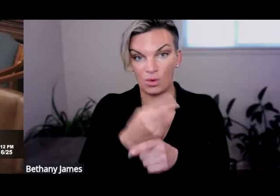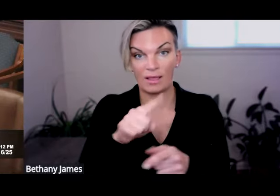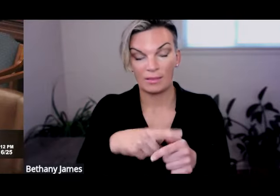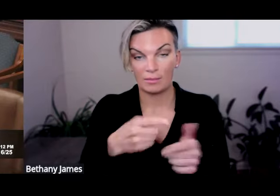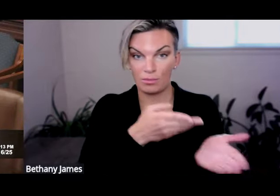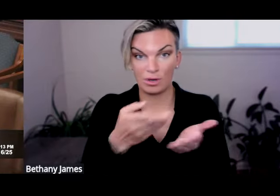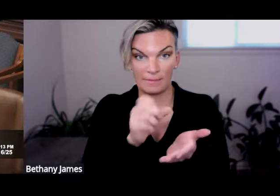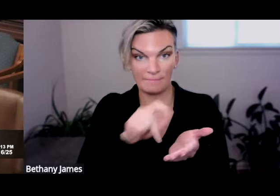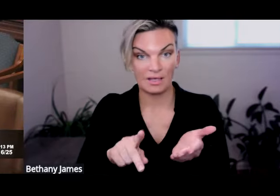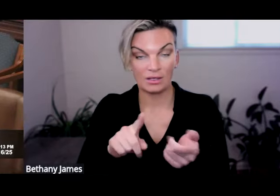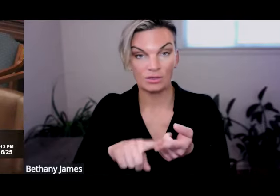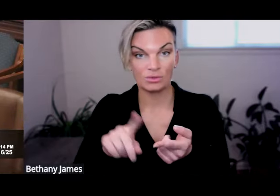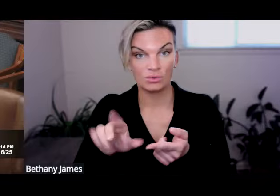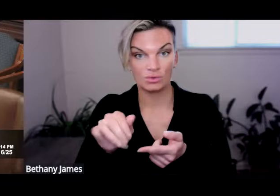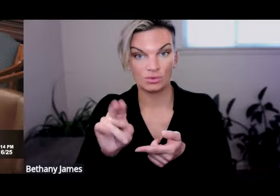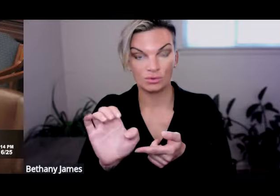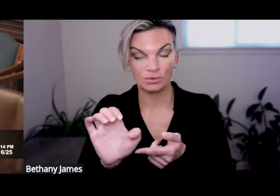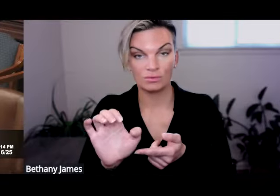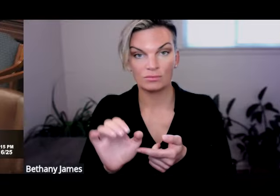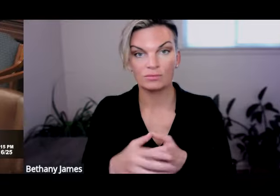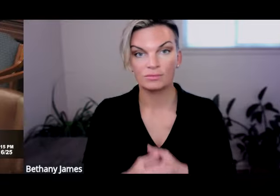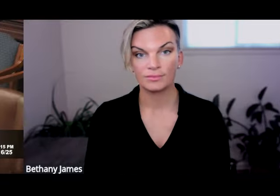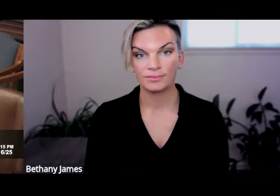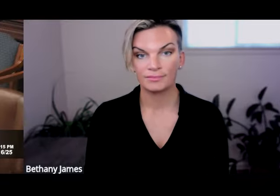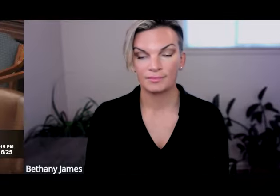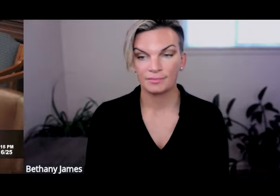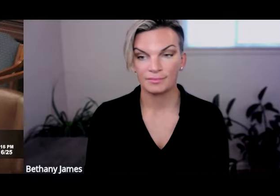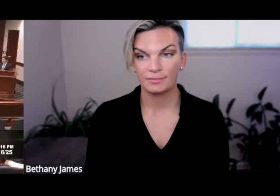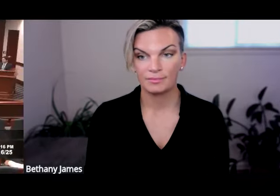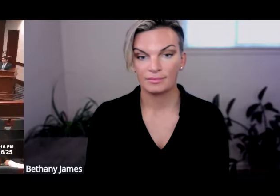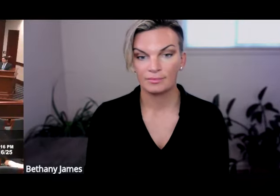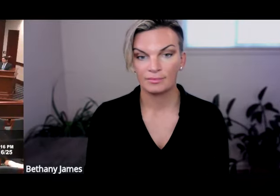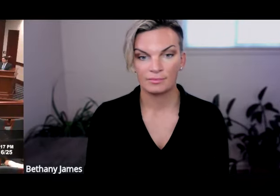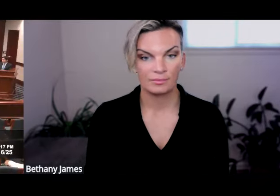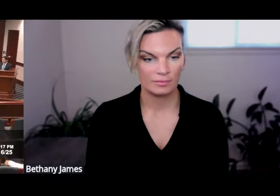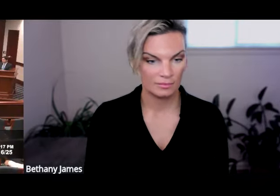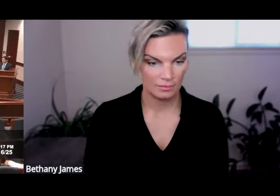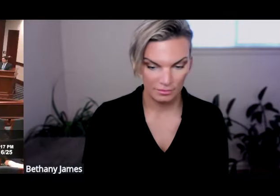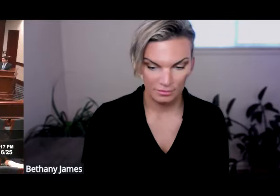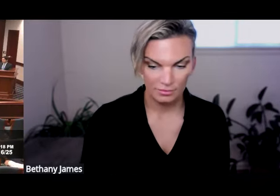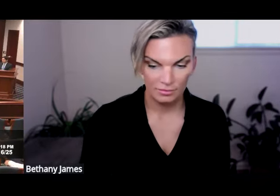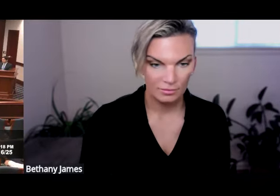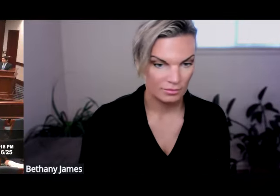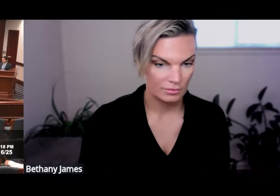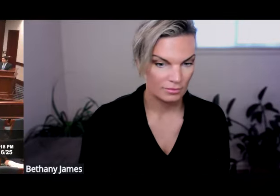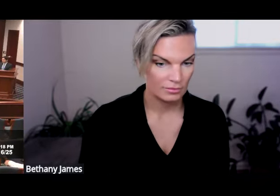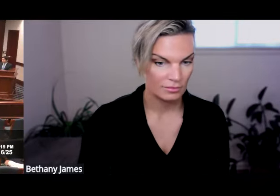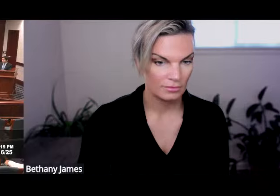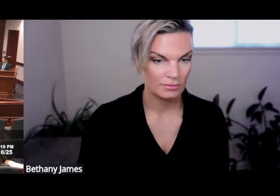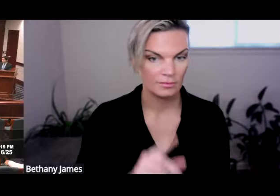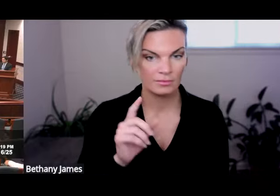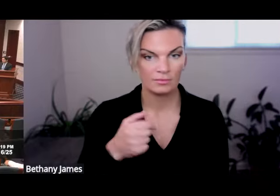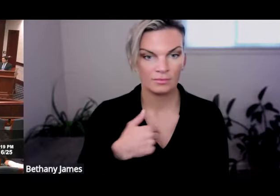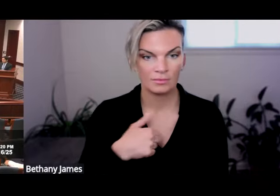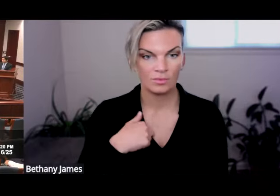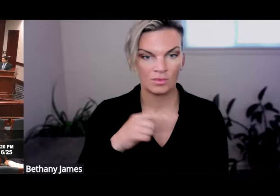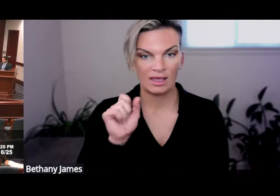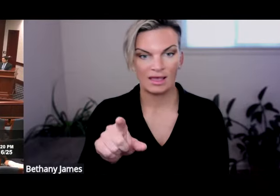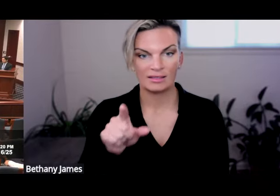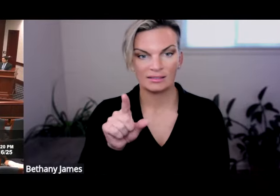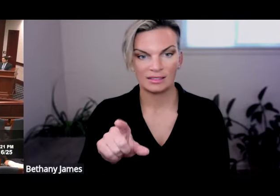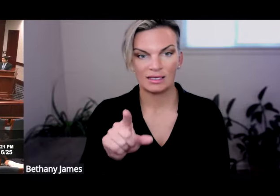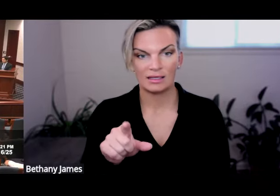June? That's my answer is that is a question, which is, we would ask that it be conditional on us substituting not just the summary, but